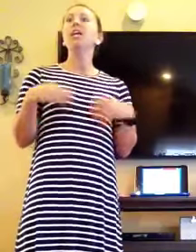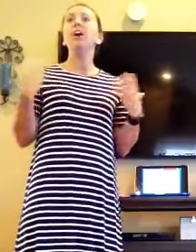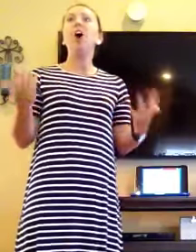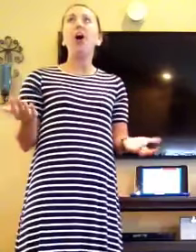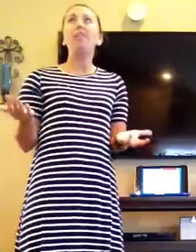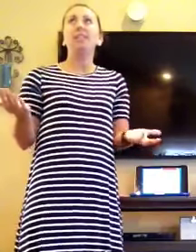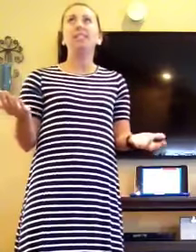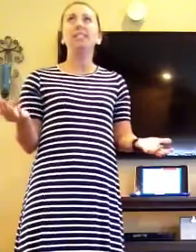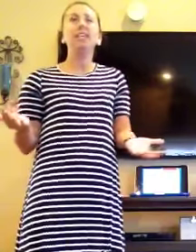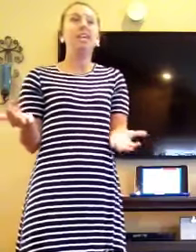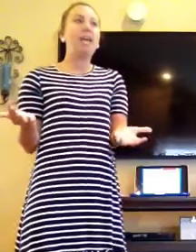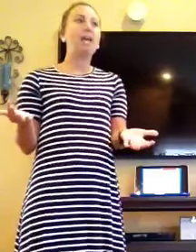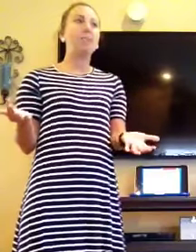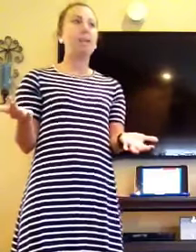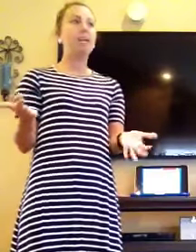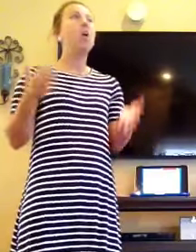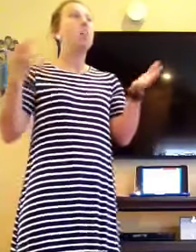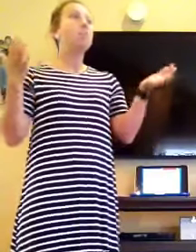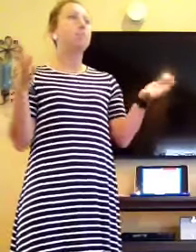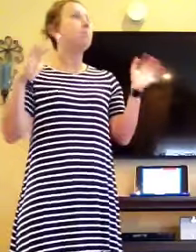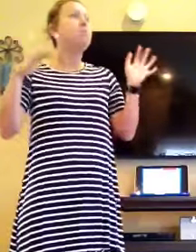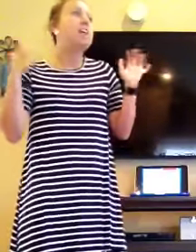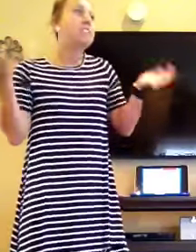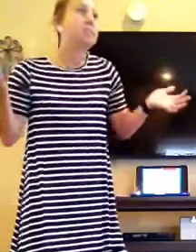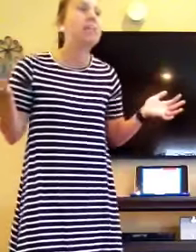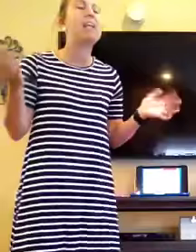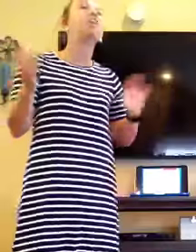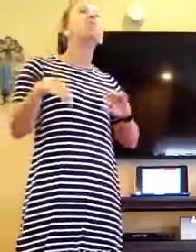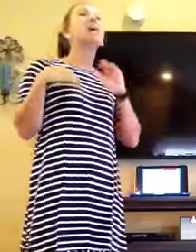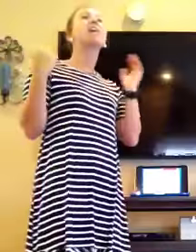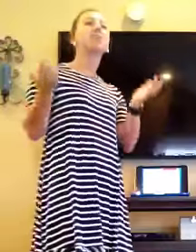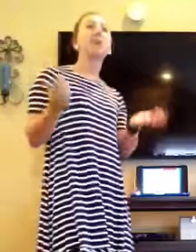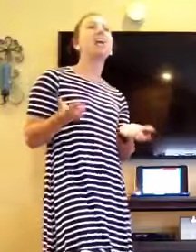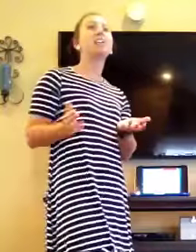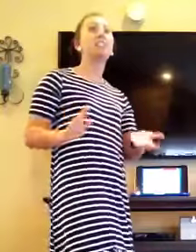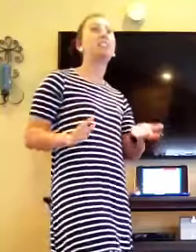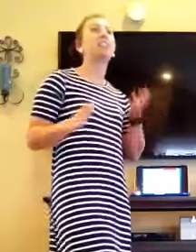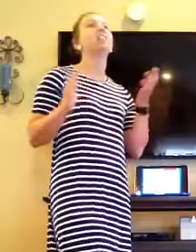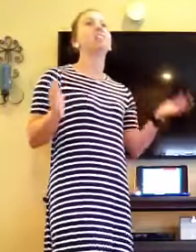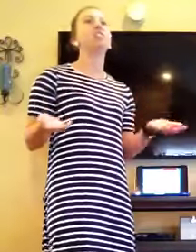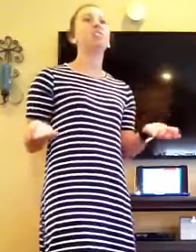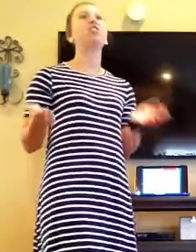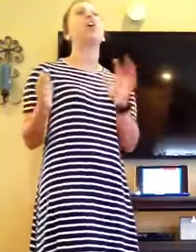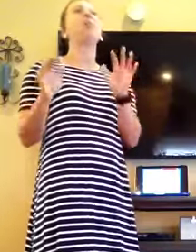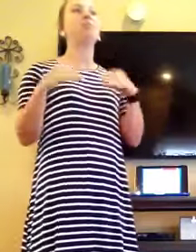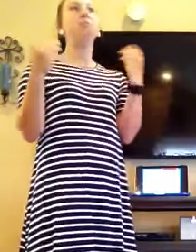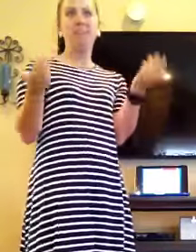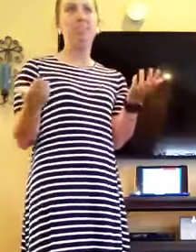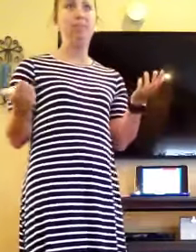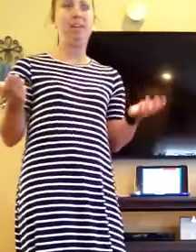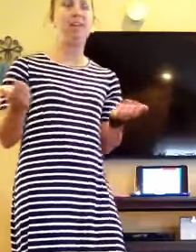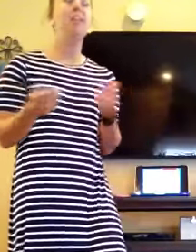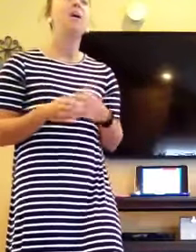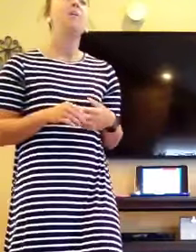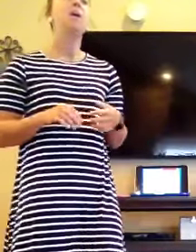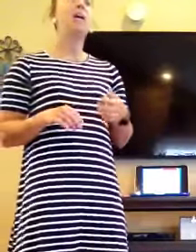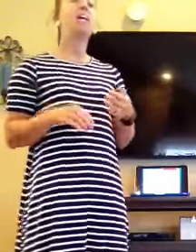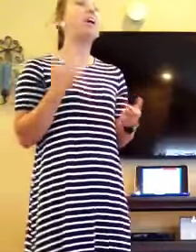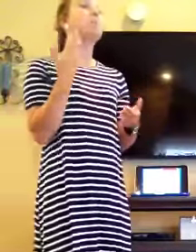Now, obviously, it can't be lesson planning. You can't create a student job to lesson plan. But I'm talking